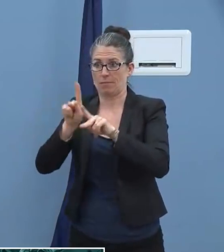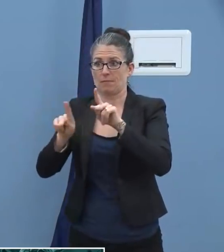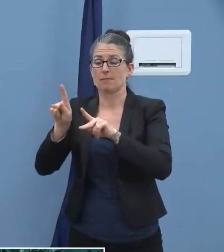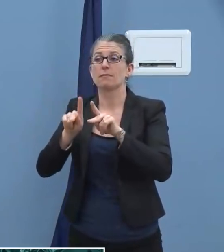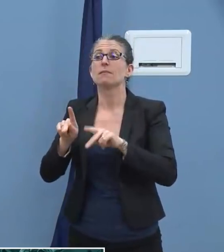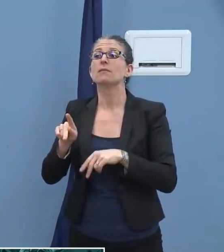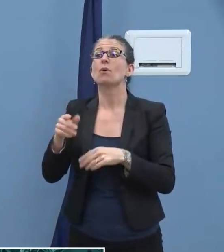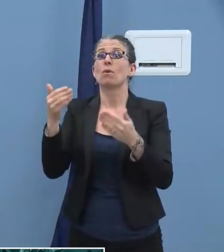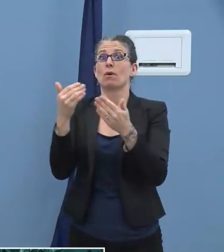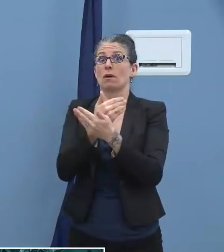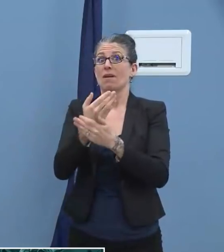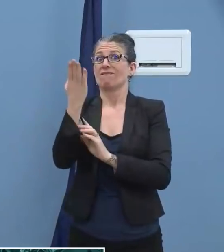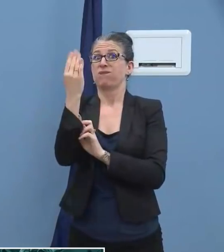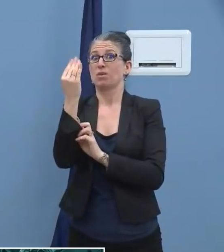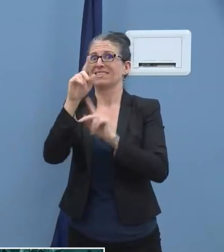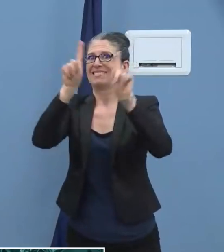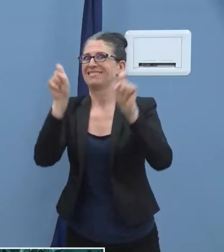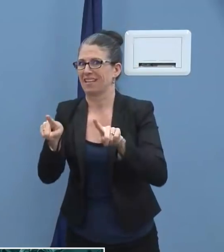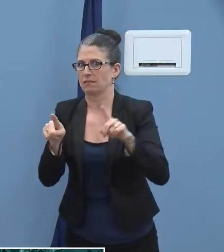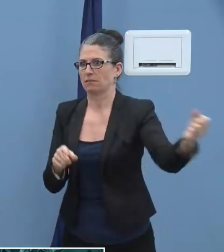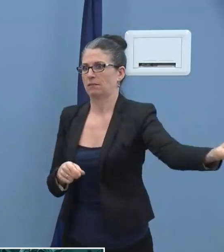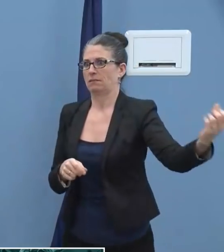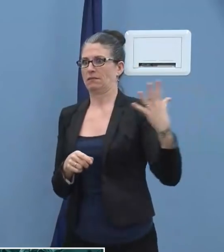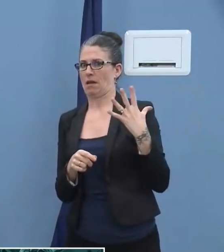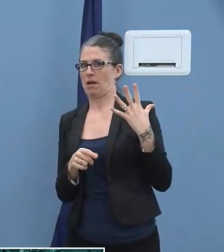to clear up the arithmetic very quickly,